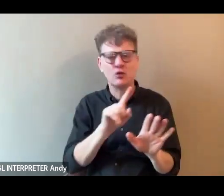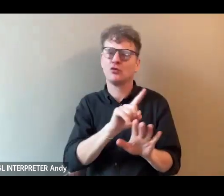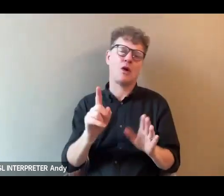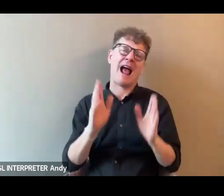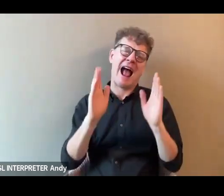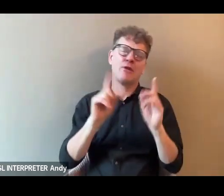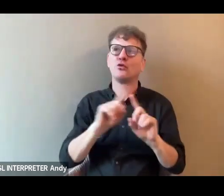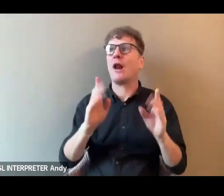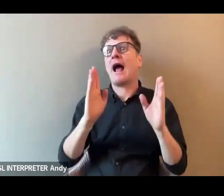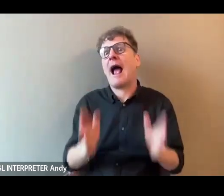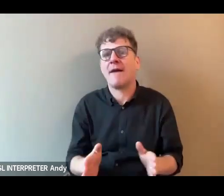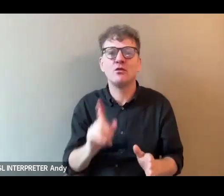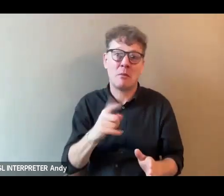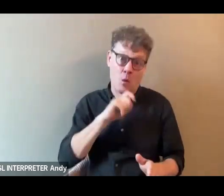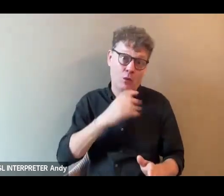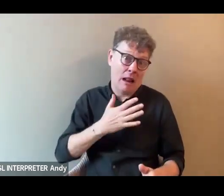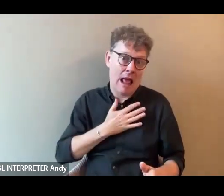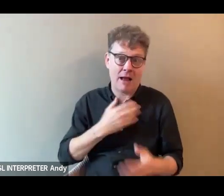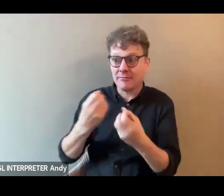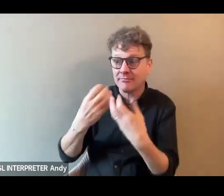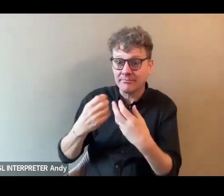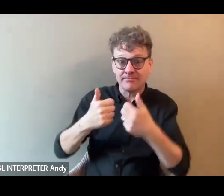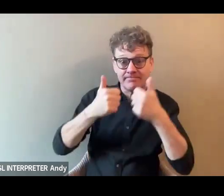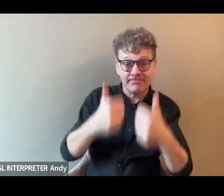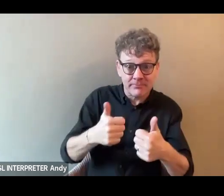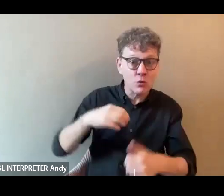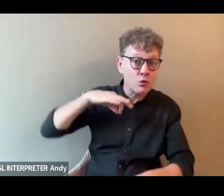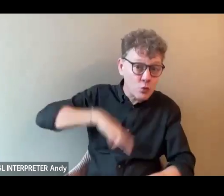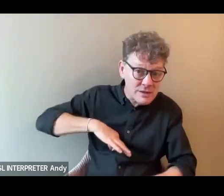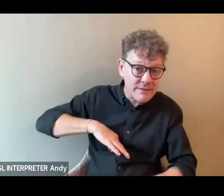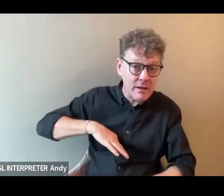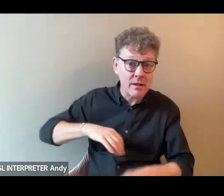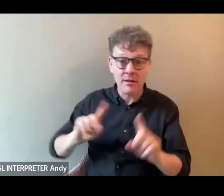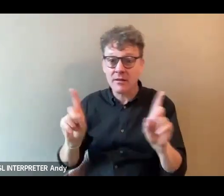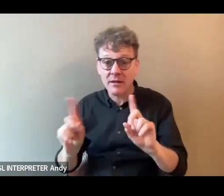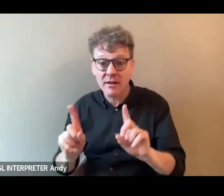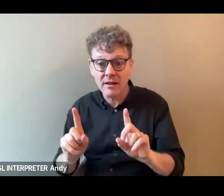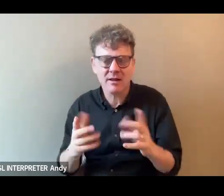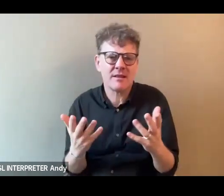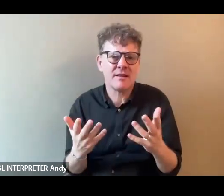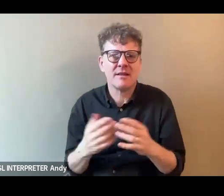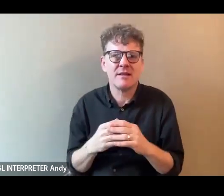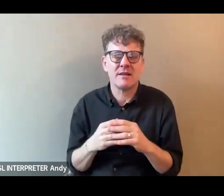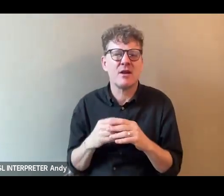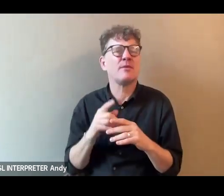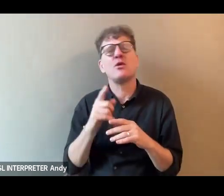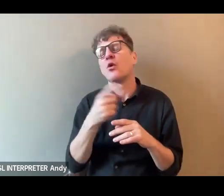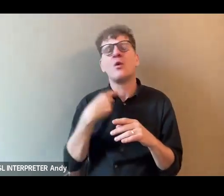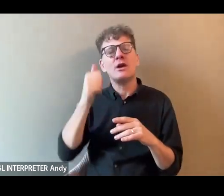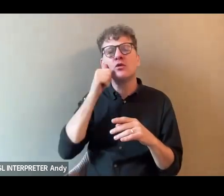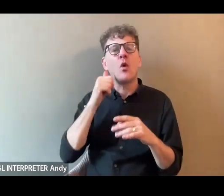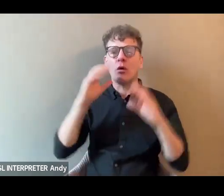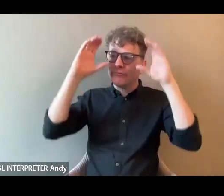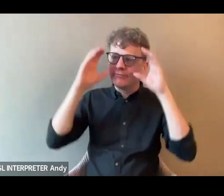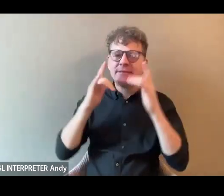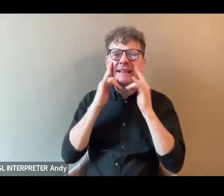We would like you to kind of tell us what you felt useful about it. We know with everything there's bound to be some kind